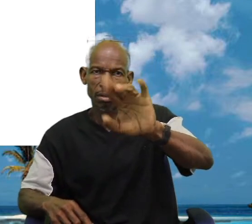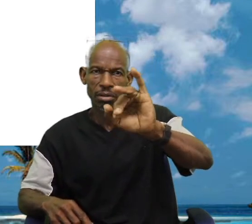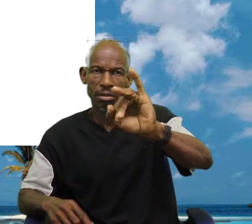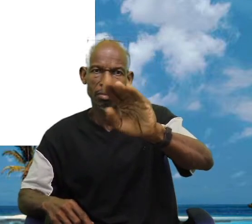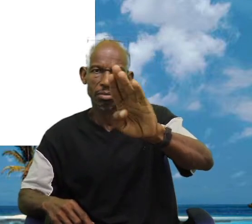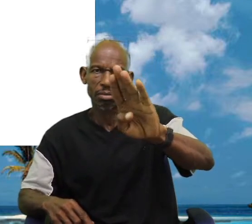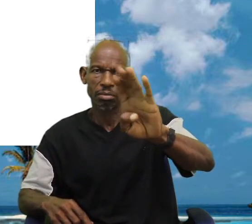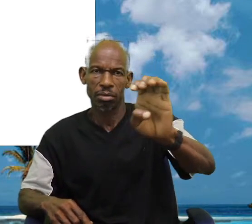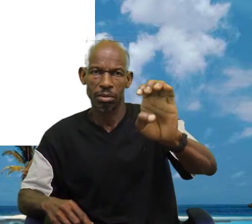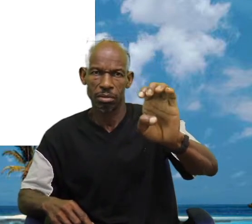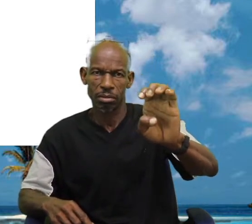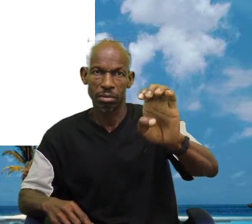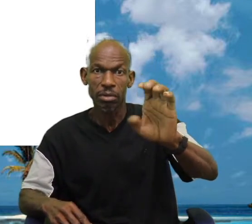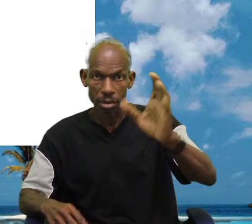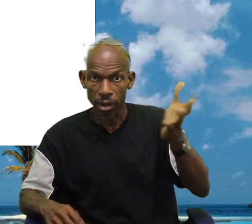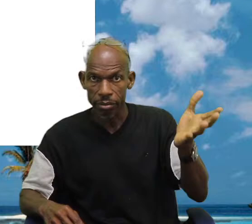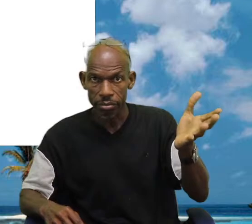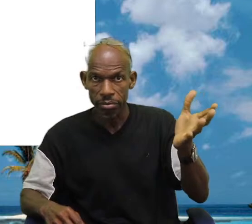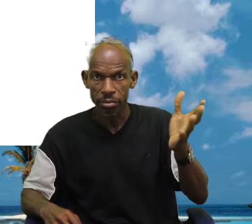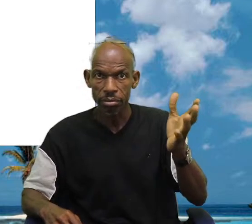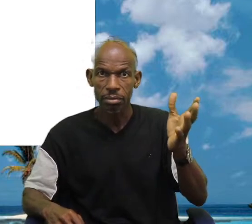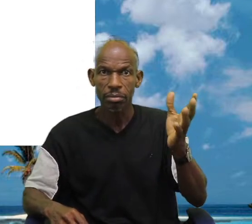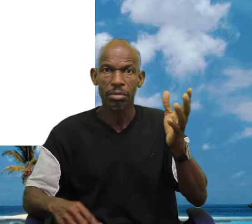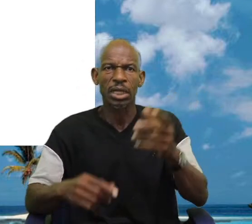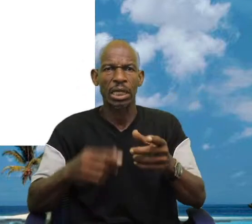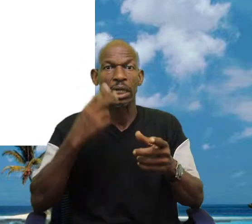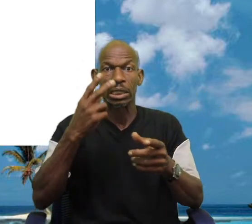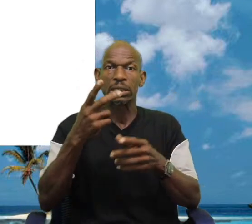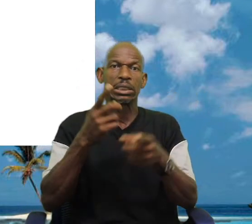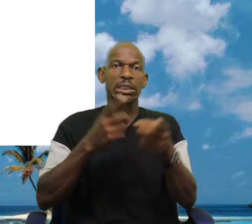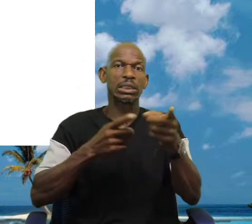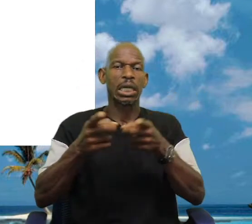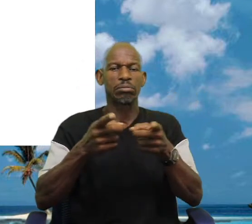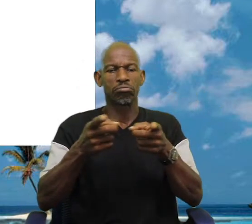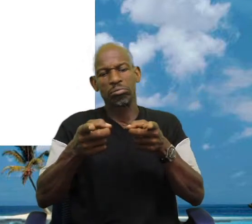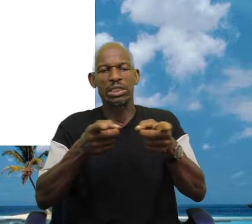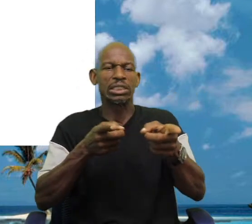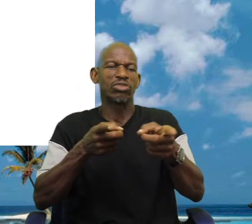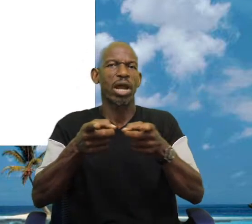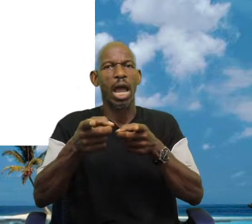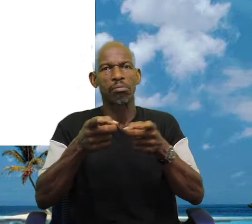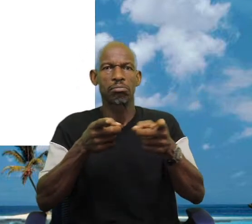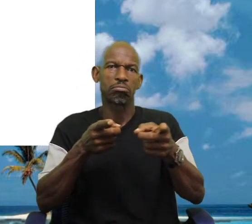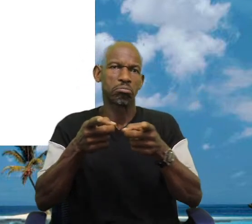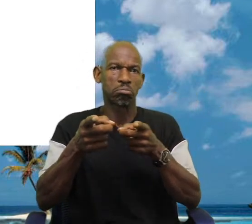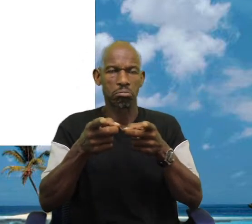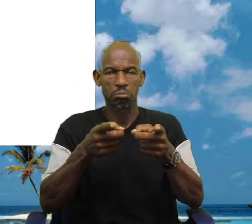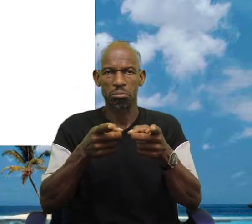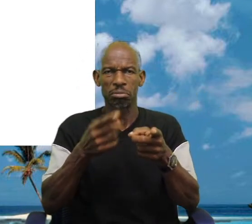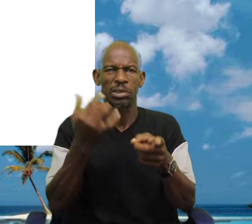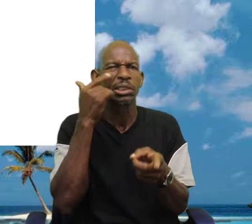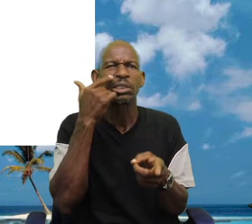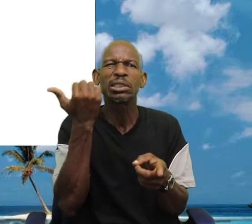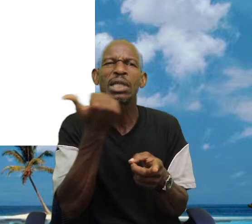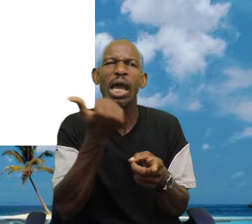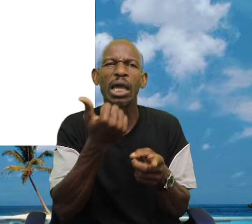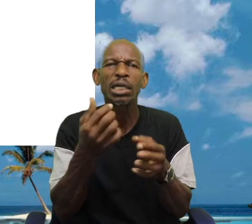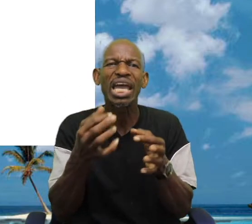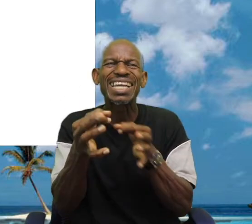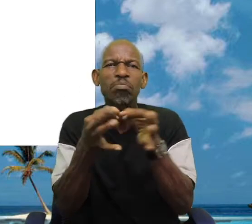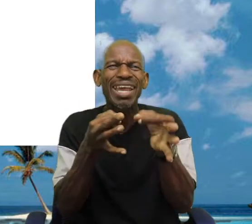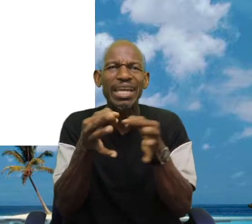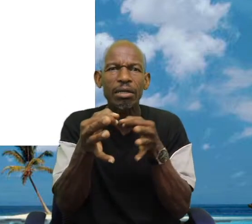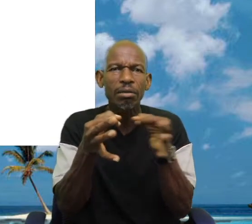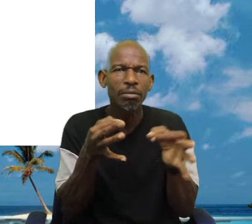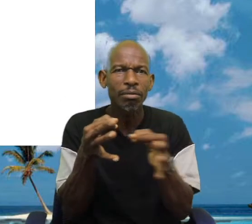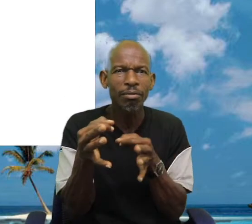to link, anytime we are talking about adjectives, we linking it to a noun. Or we can link it